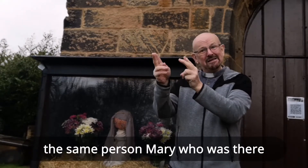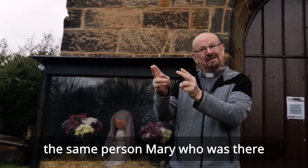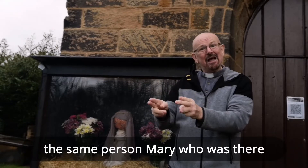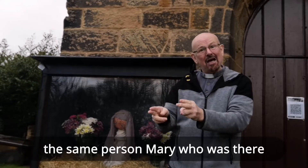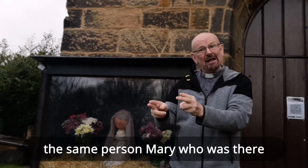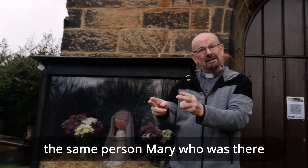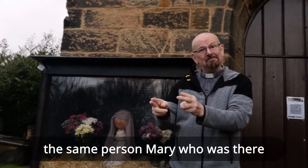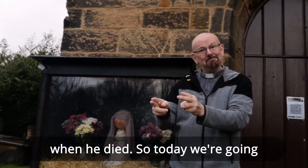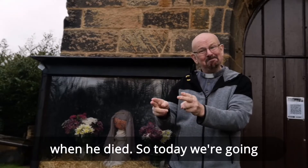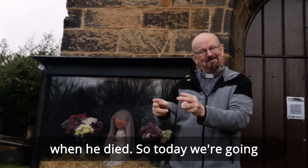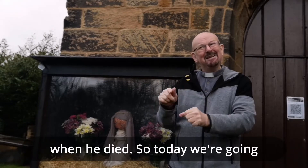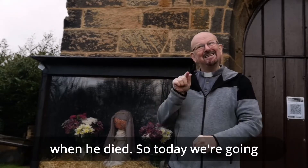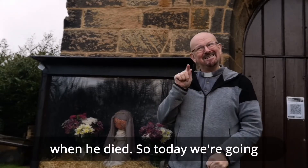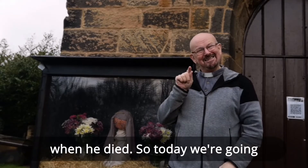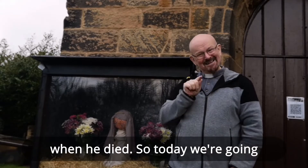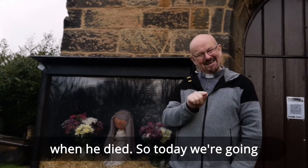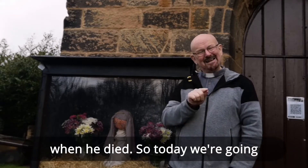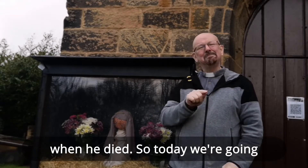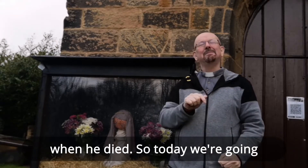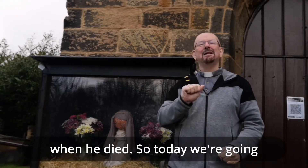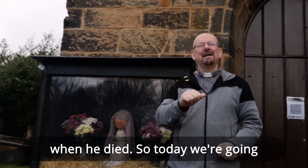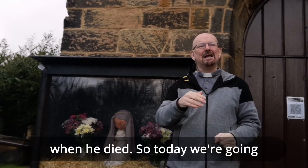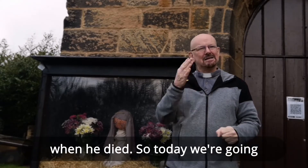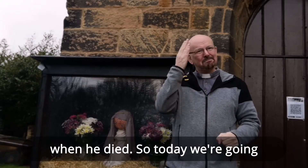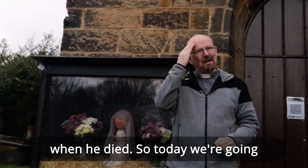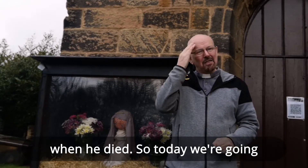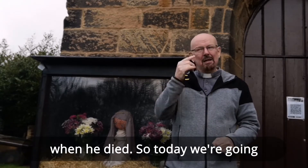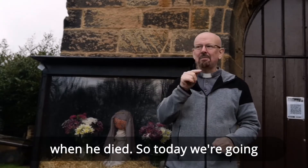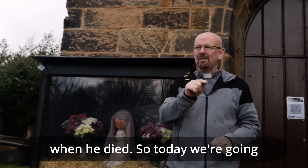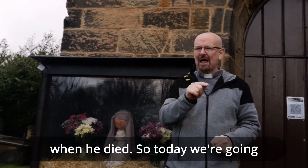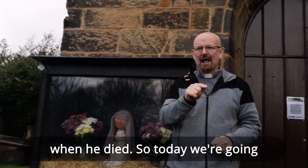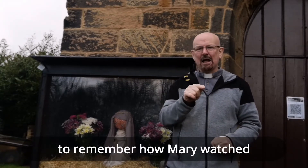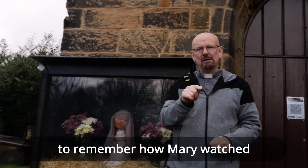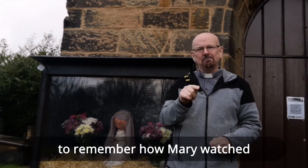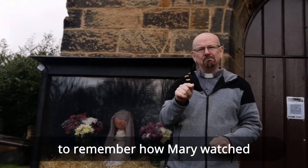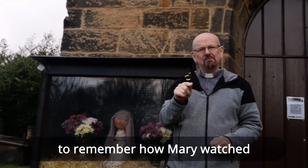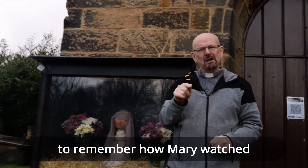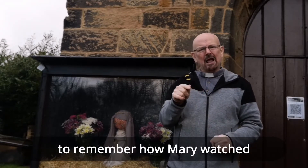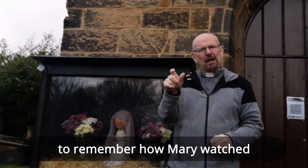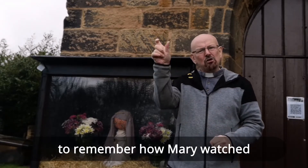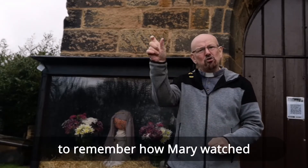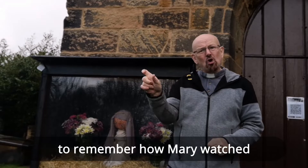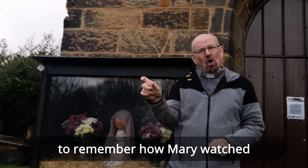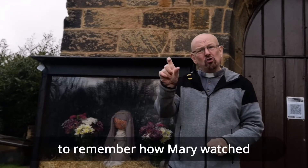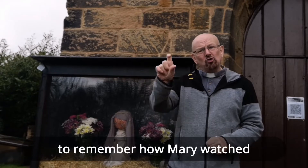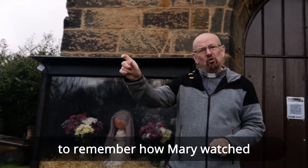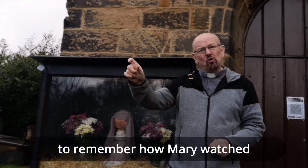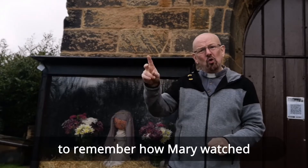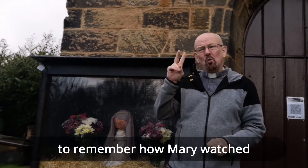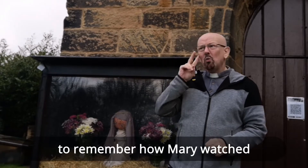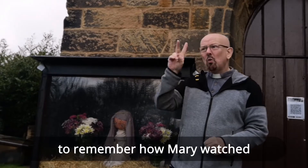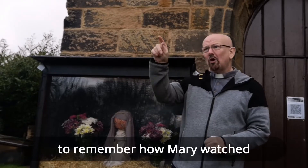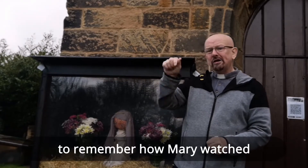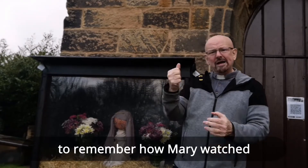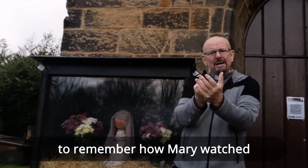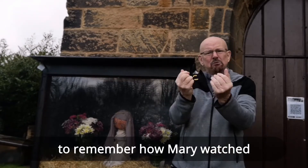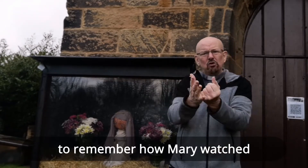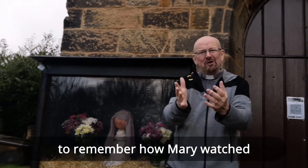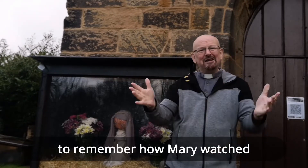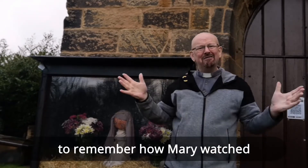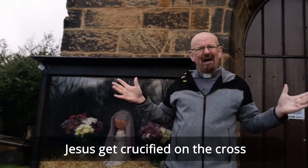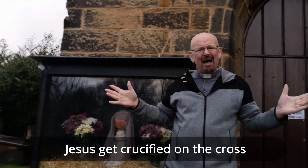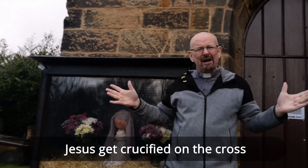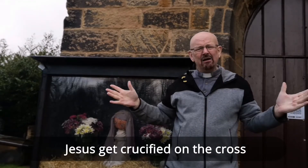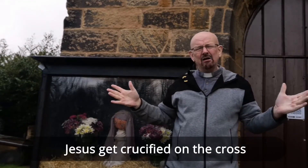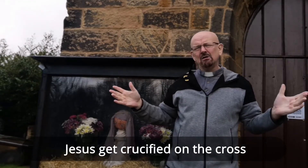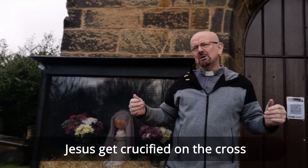Mary, who was there when he died. So today we're going to remember how Mary